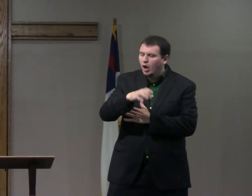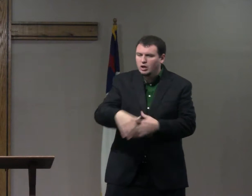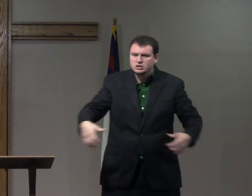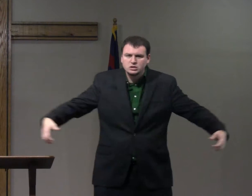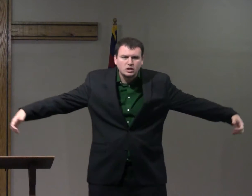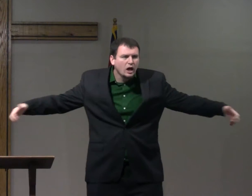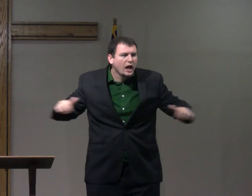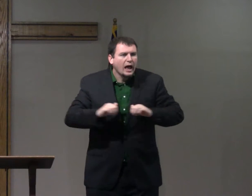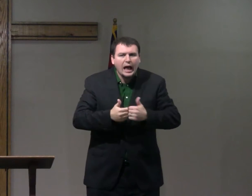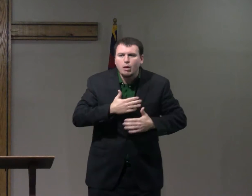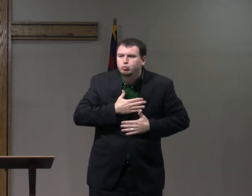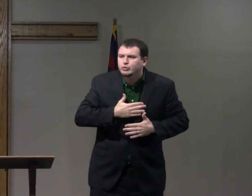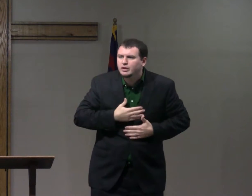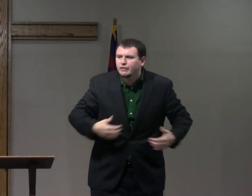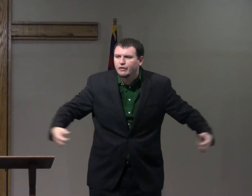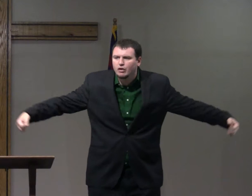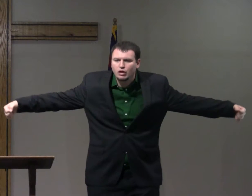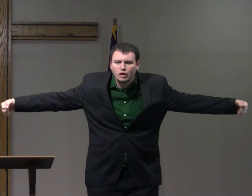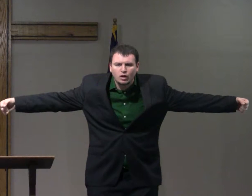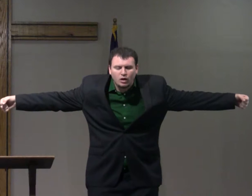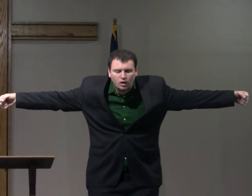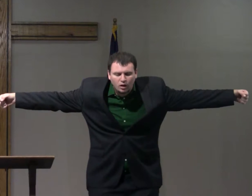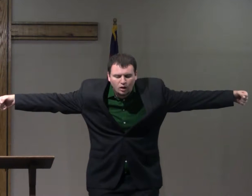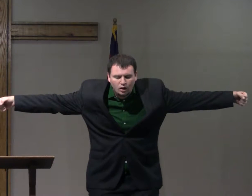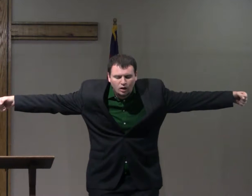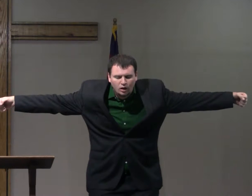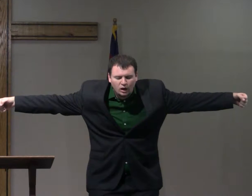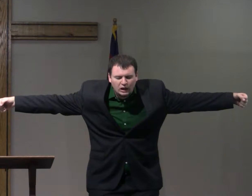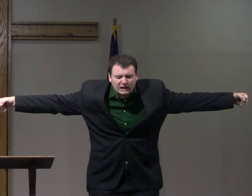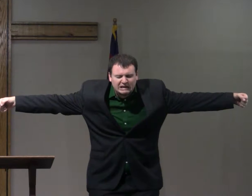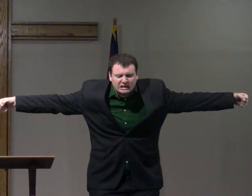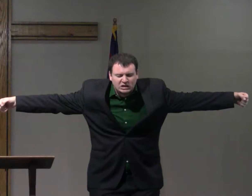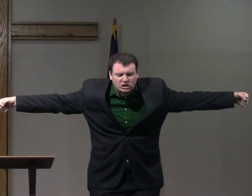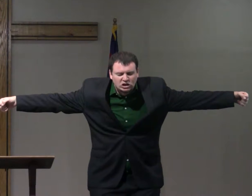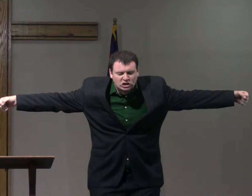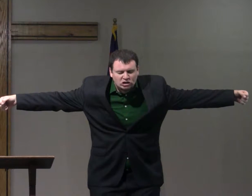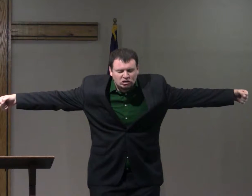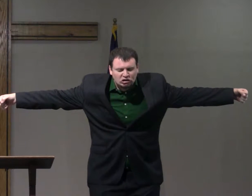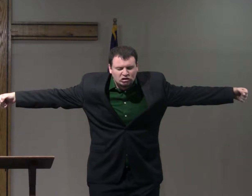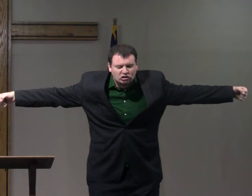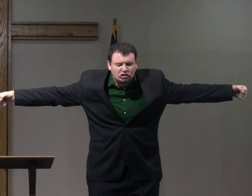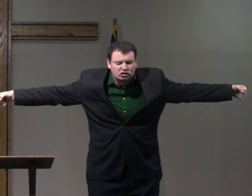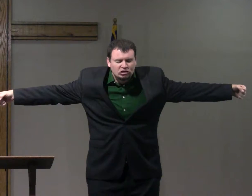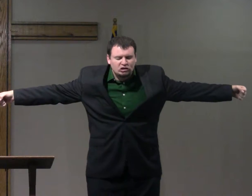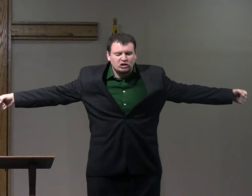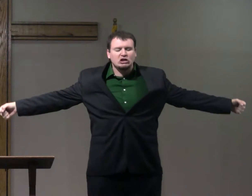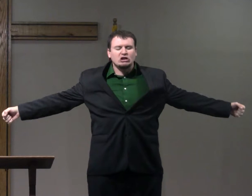3 hours on the cross. How could he breathe? He had to